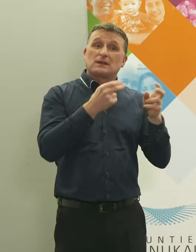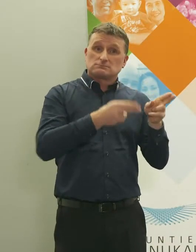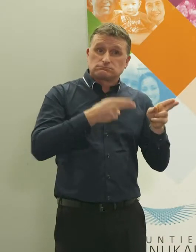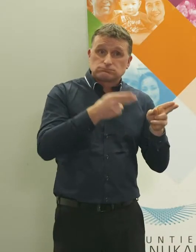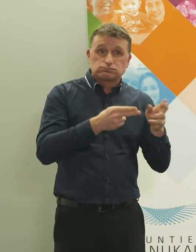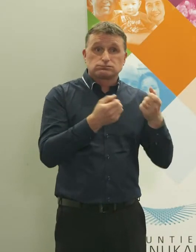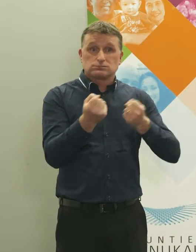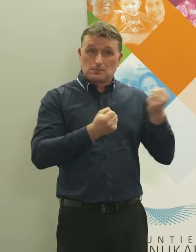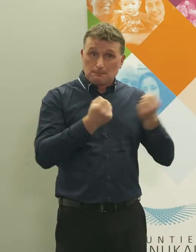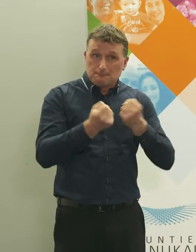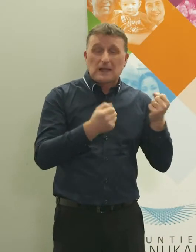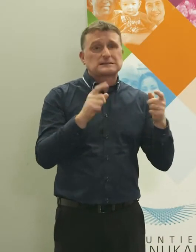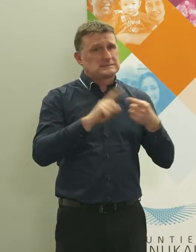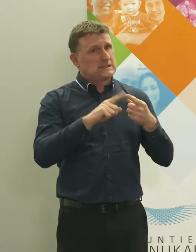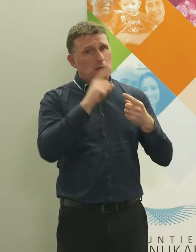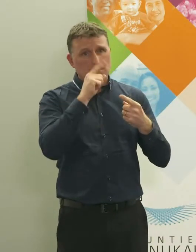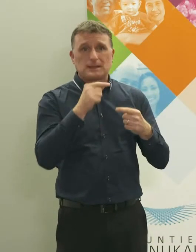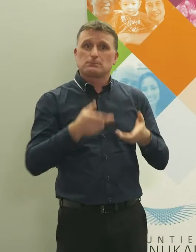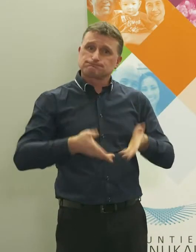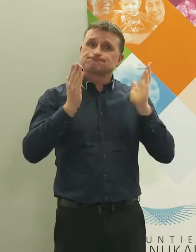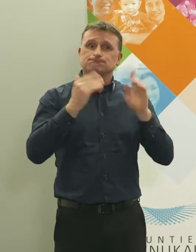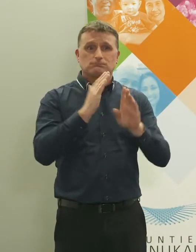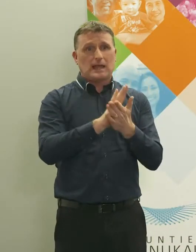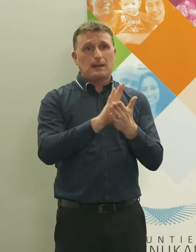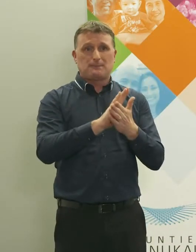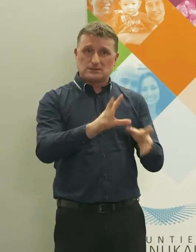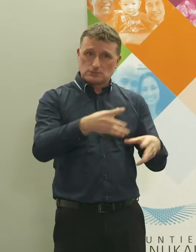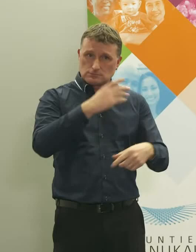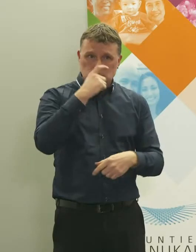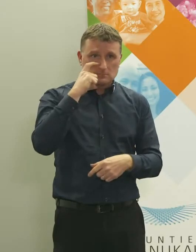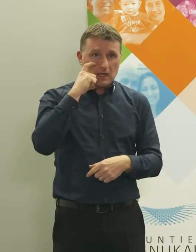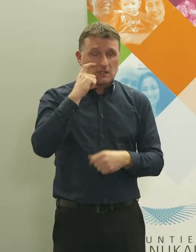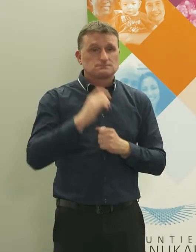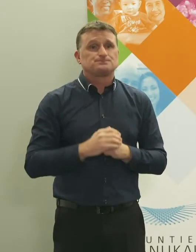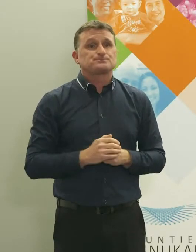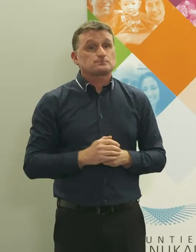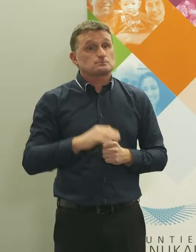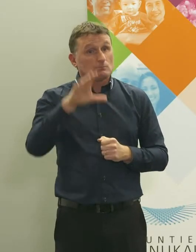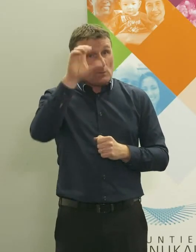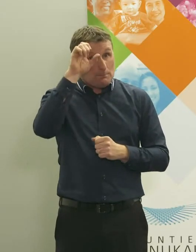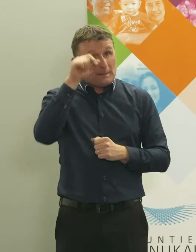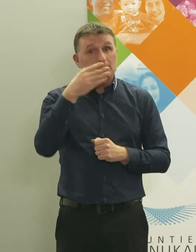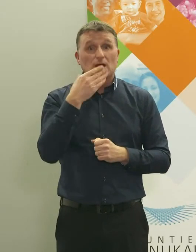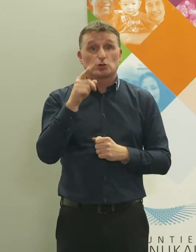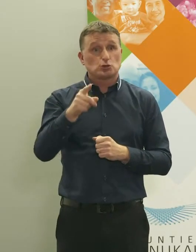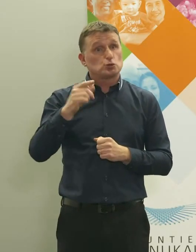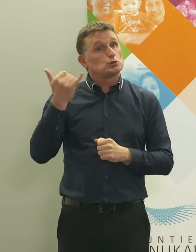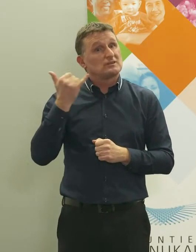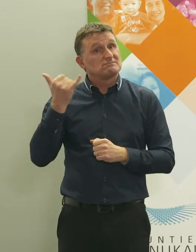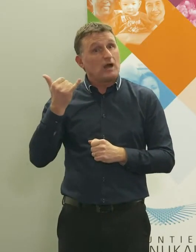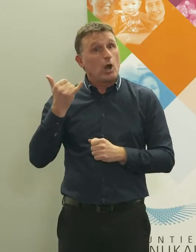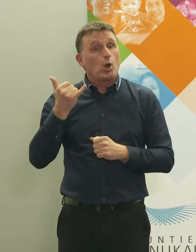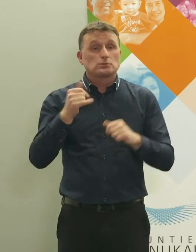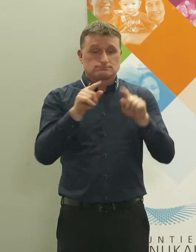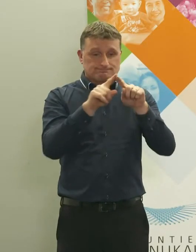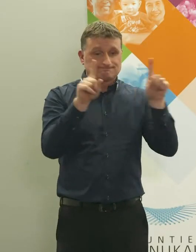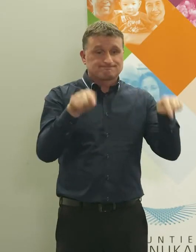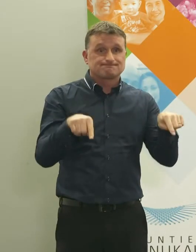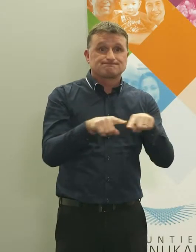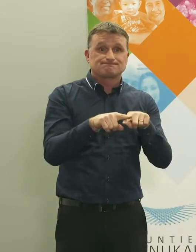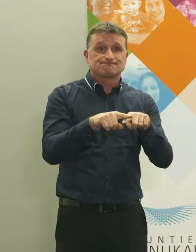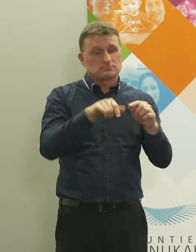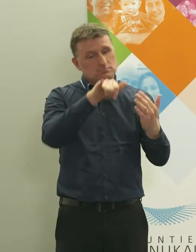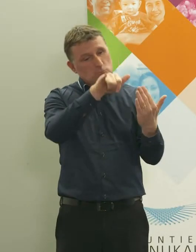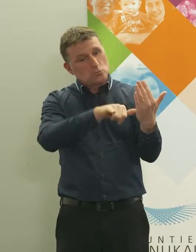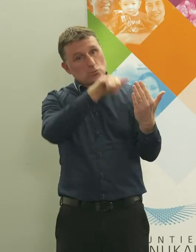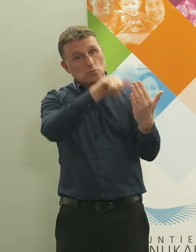out and about in public. Please continue to keep track of your movements using the COVID Tracer app or a manual diary